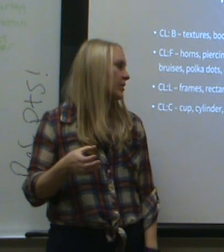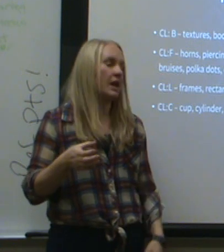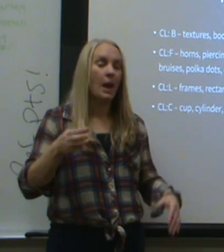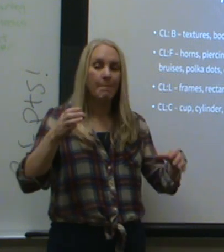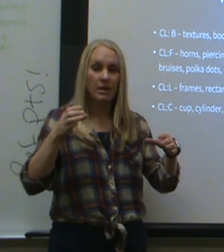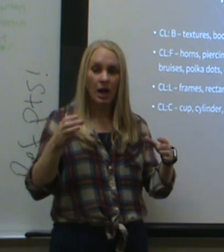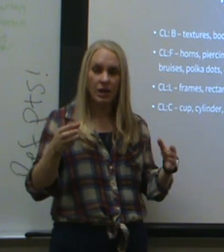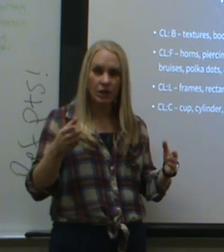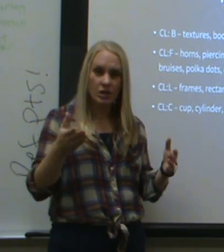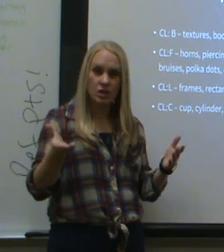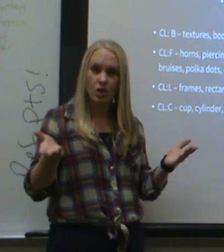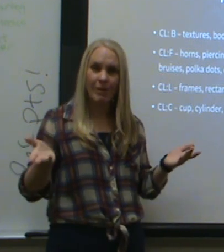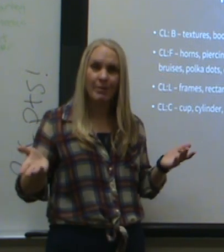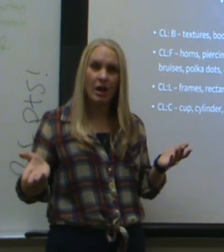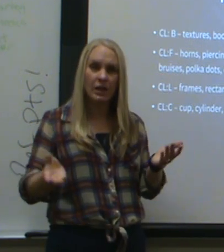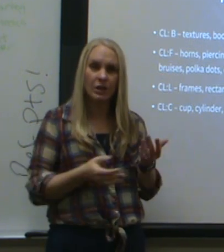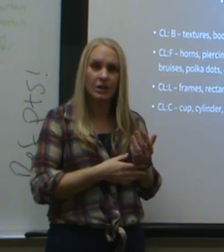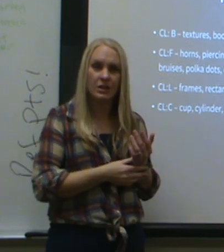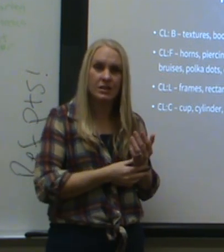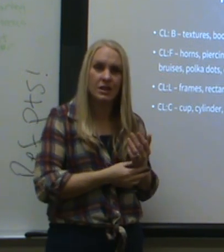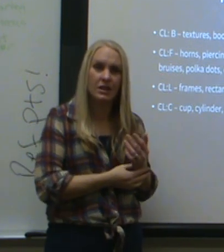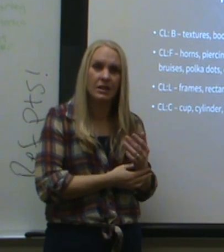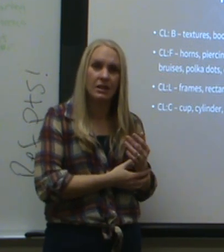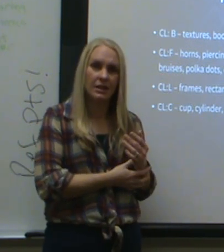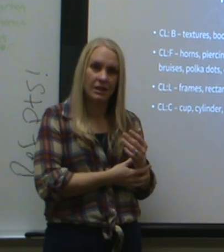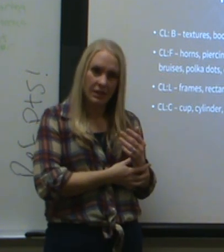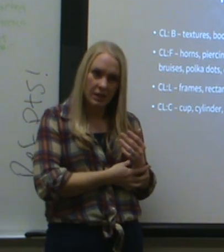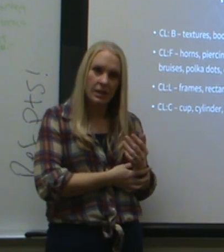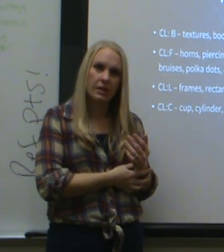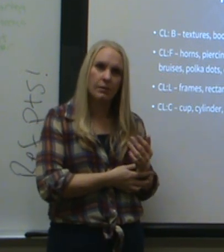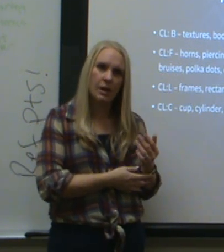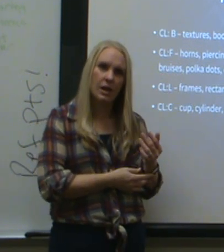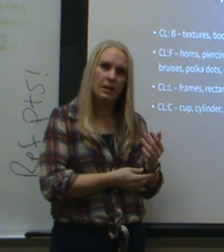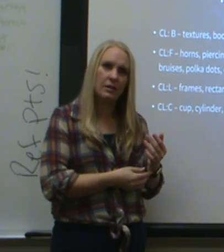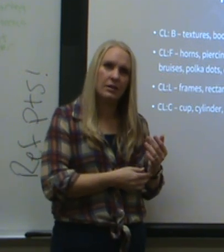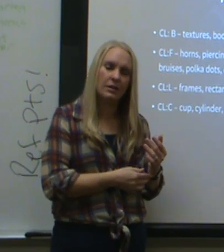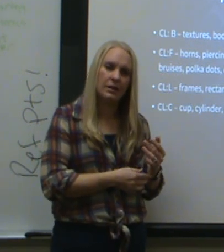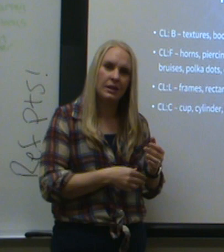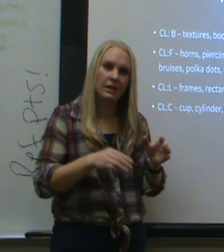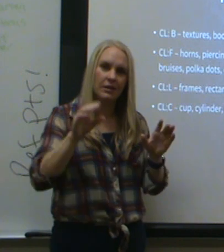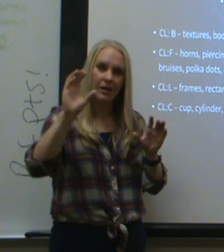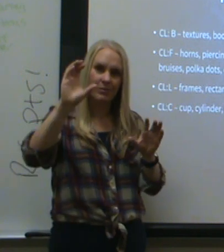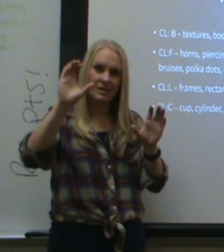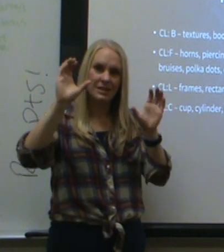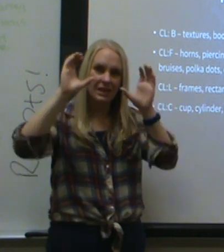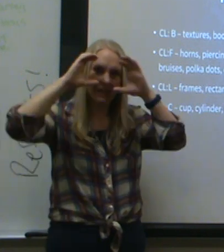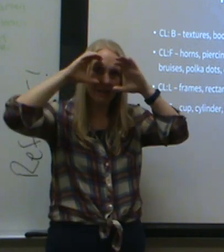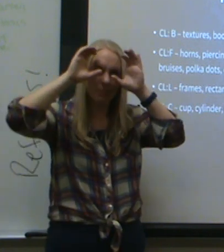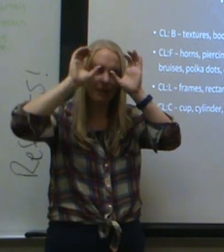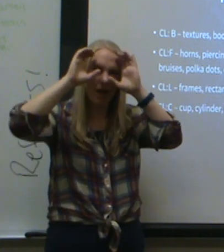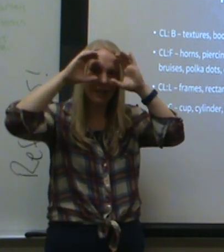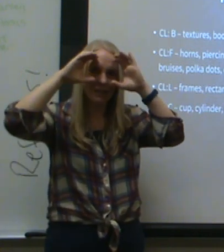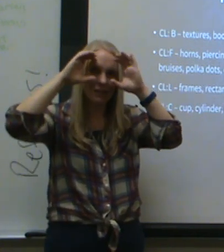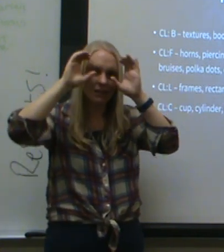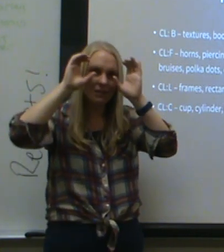Right? Binoculars. Show me binoculars. Come on. right, with the Z,